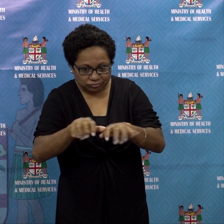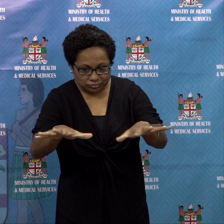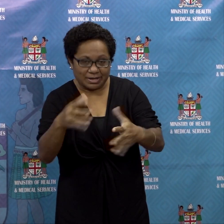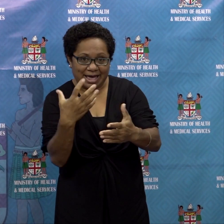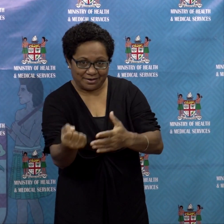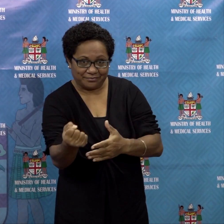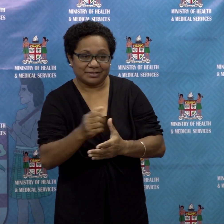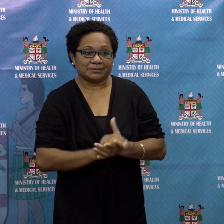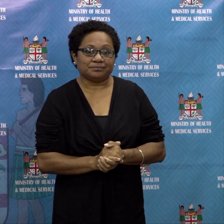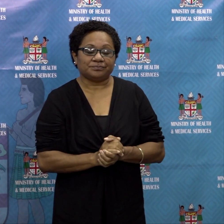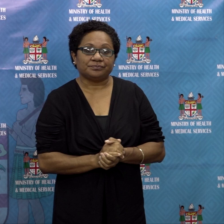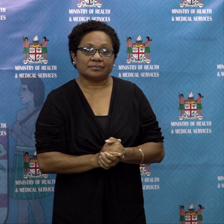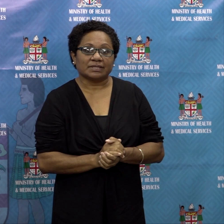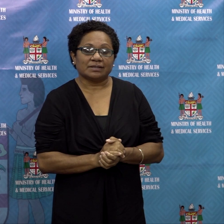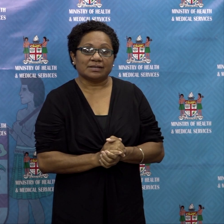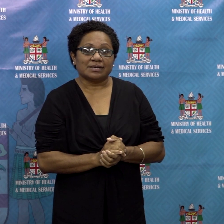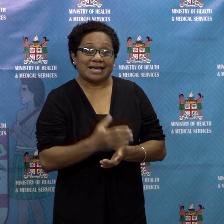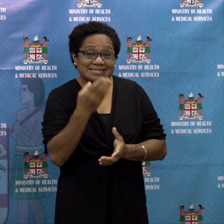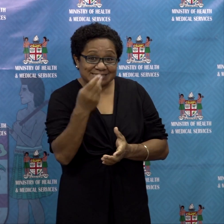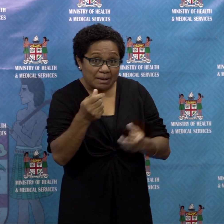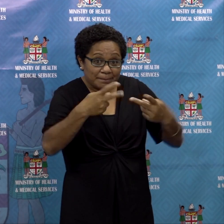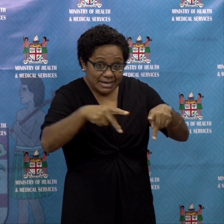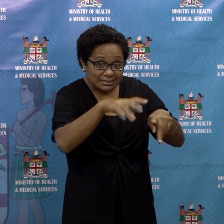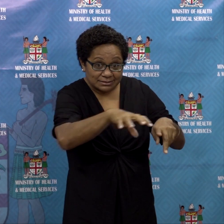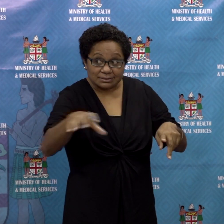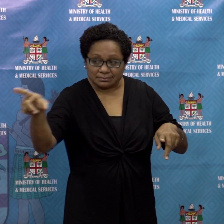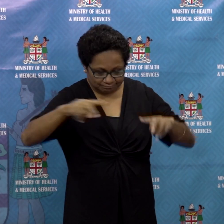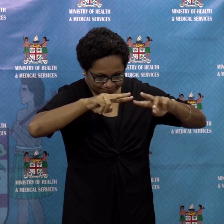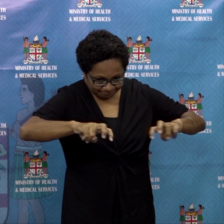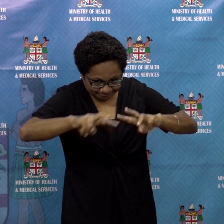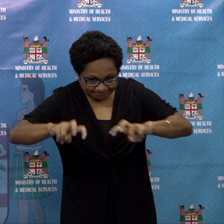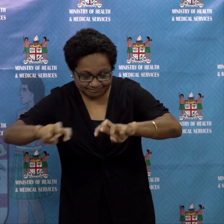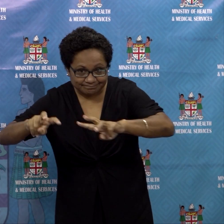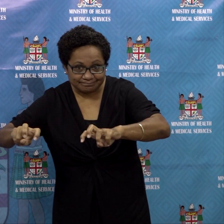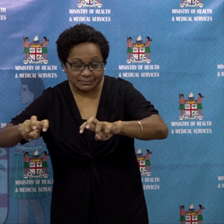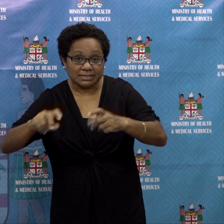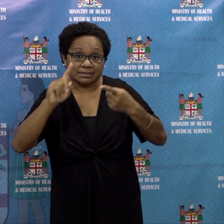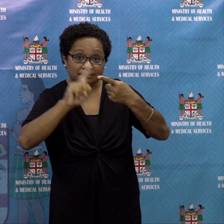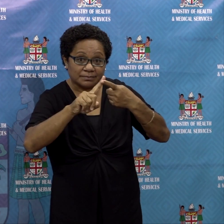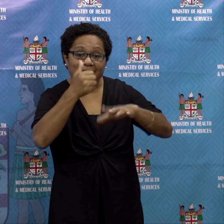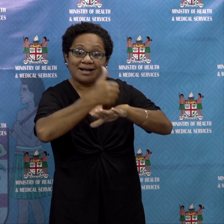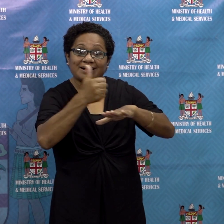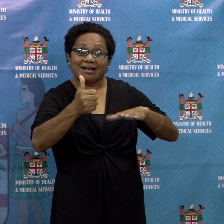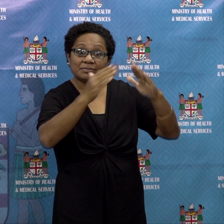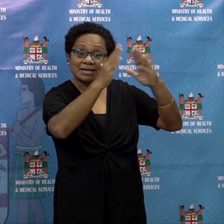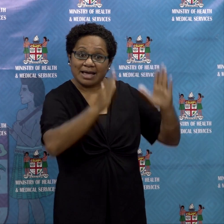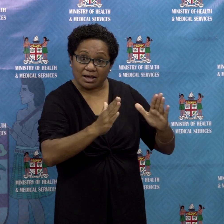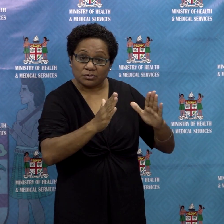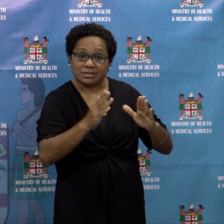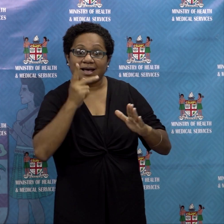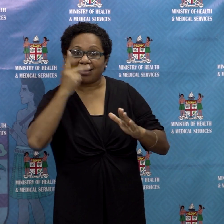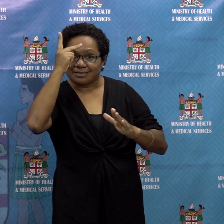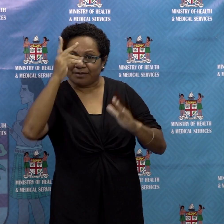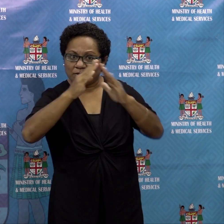We also have a number of prominent locations that are under investigation, including Government House and Kandabu